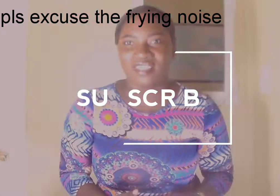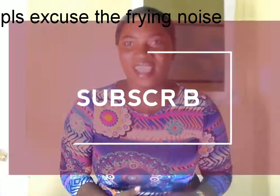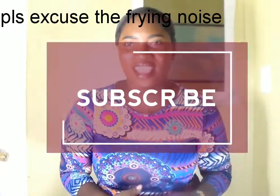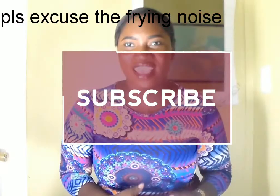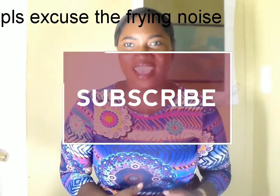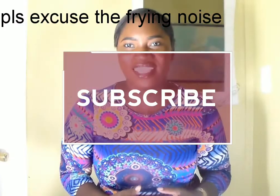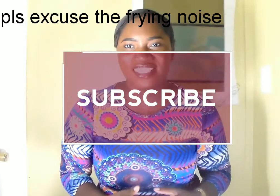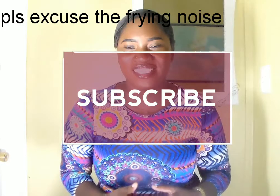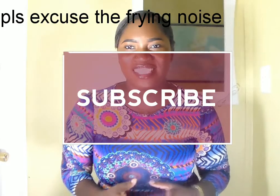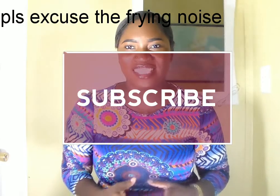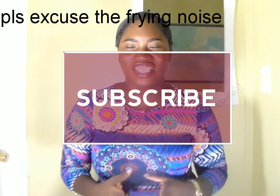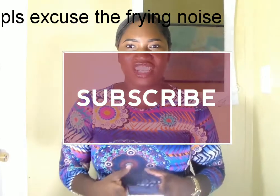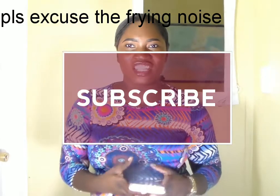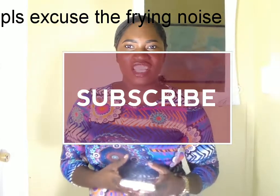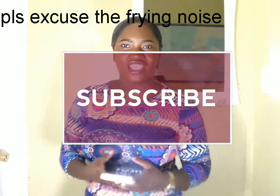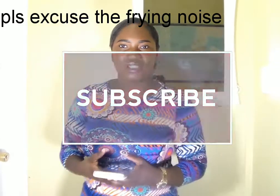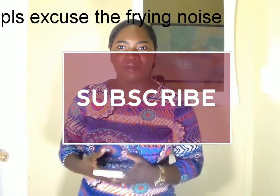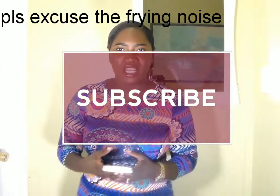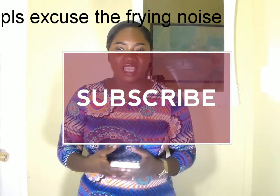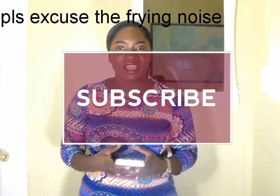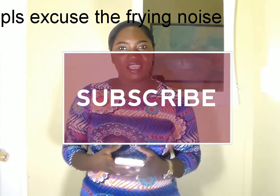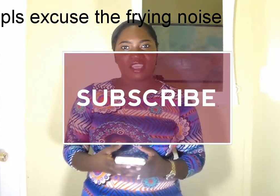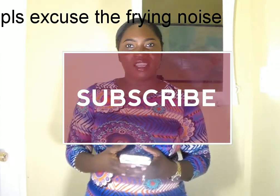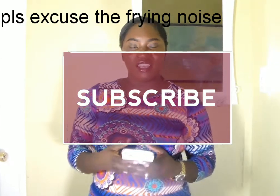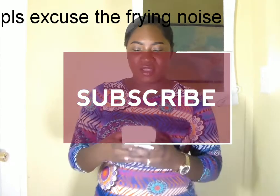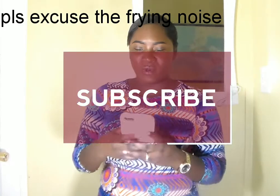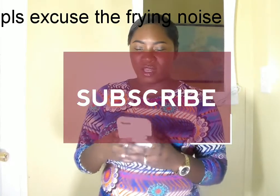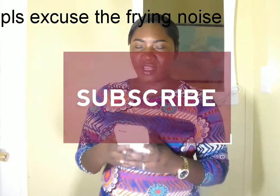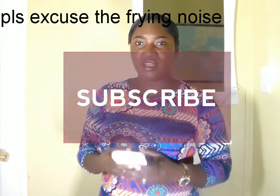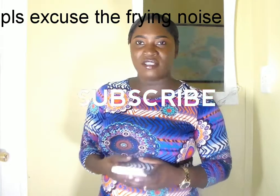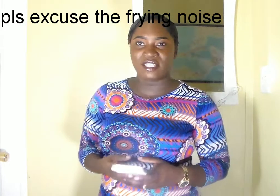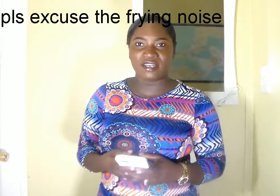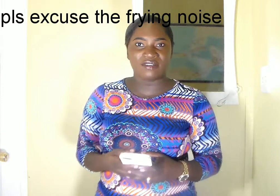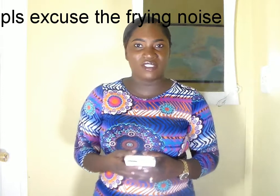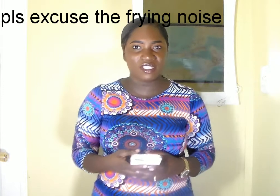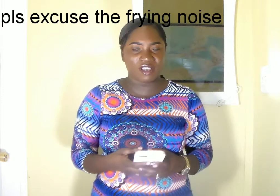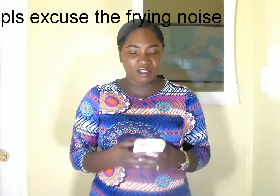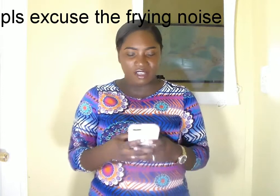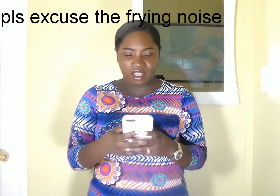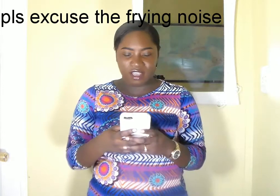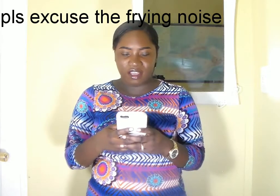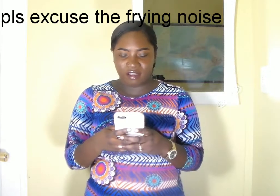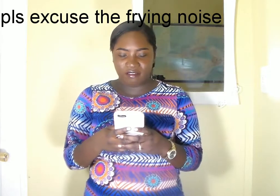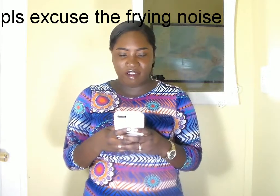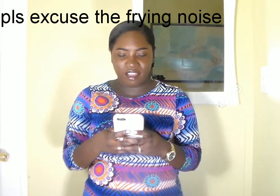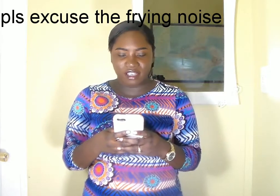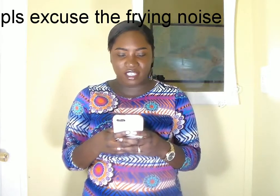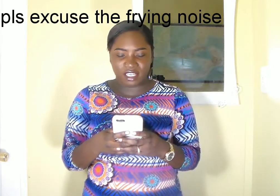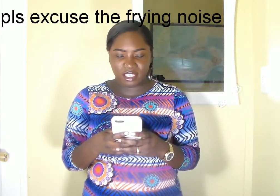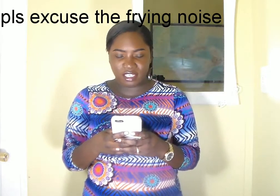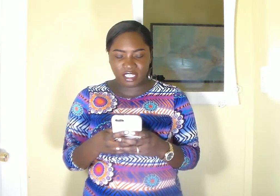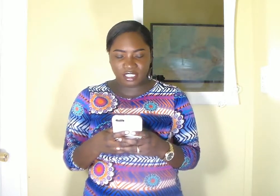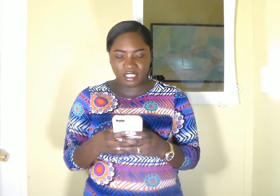Hi guys, this is your girl Kaniy Shibaii again with another sign of our song Alright, and this